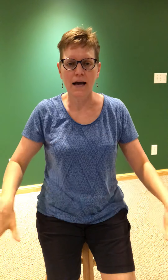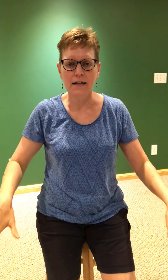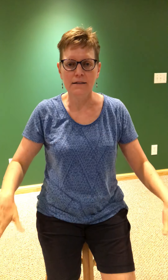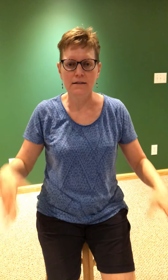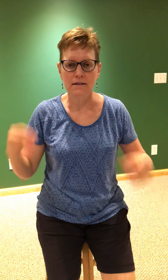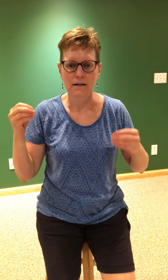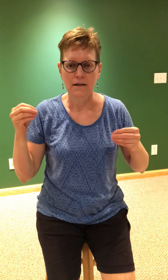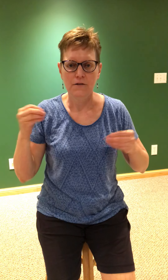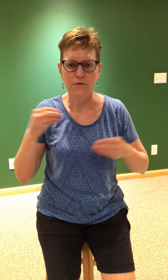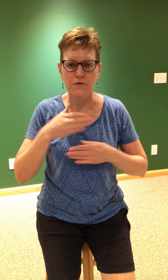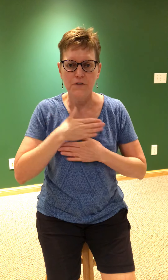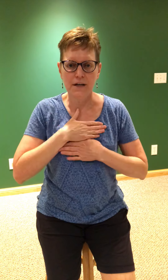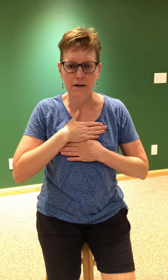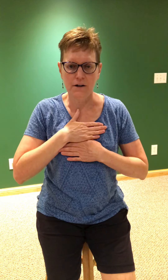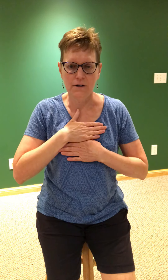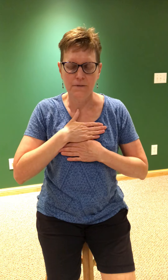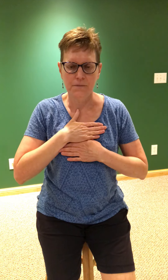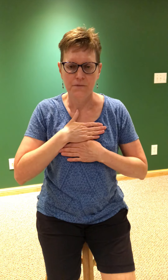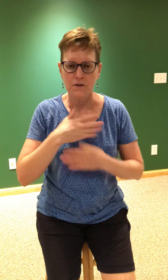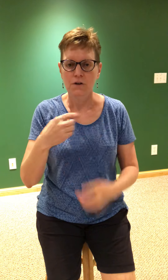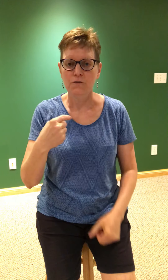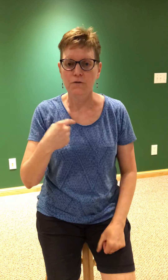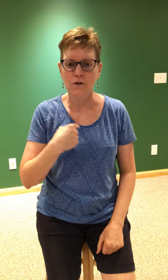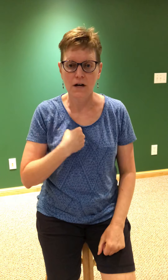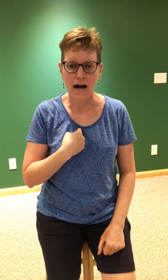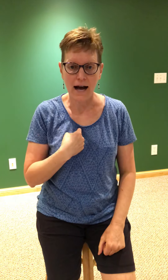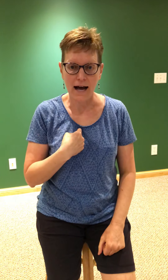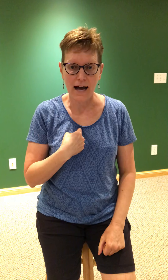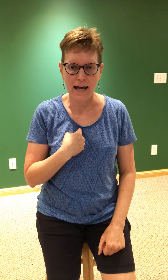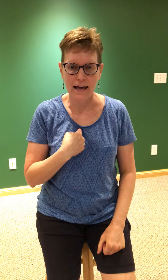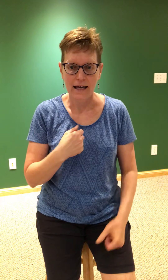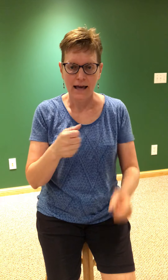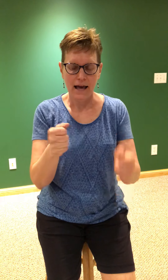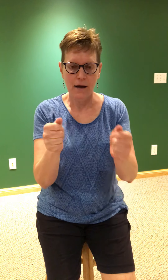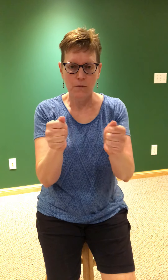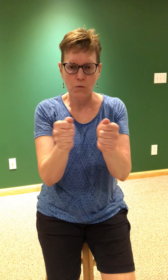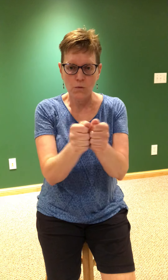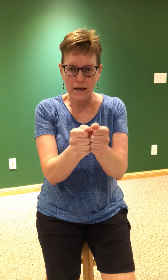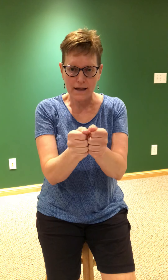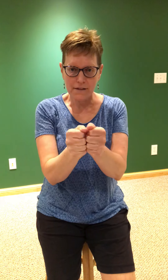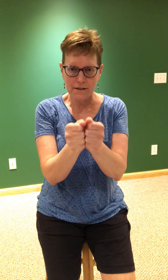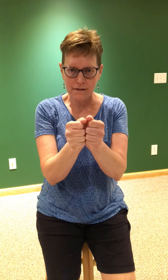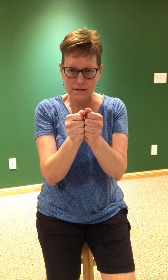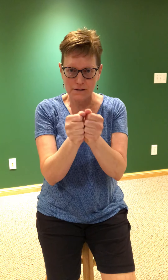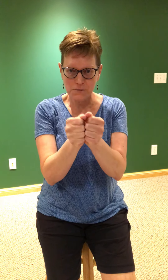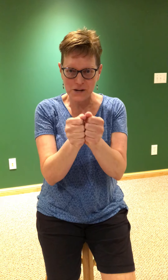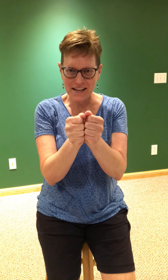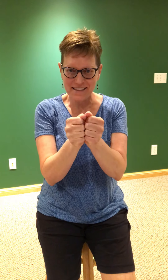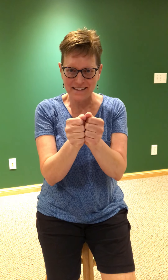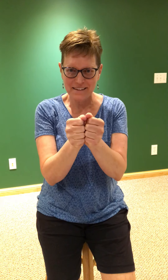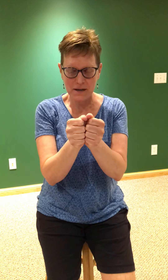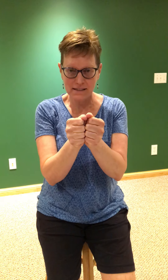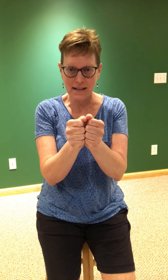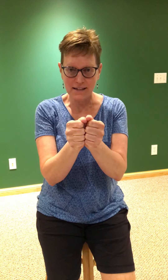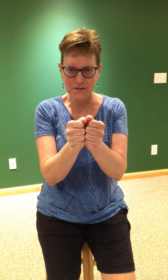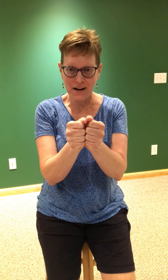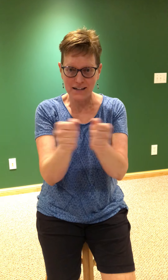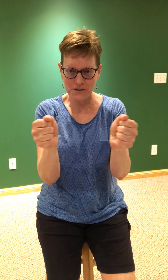not fear, for I am with. This is with. Makes sense, right? Two